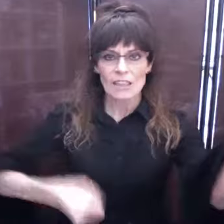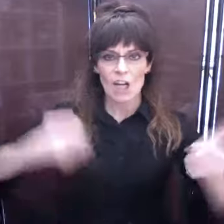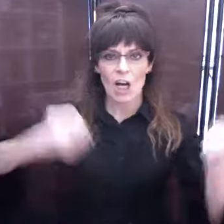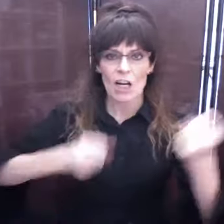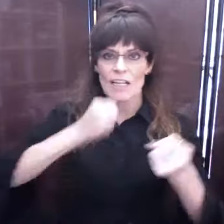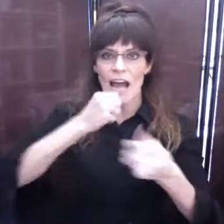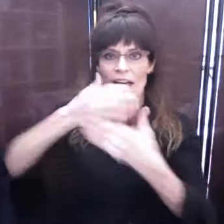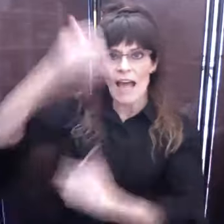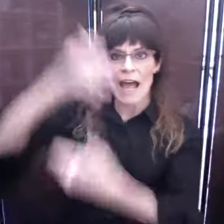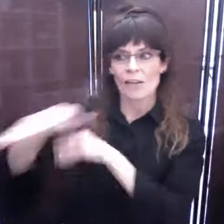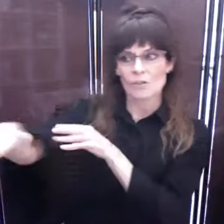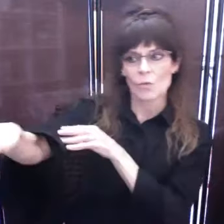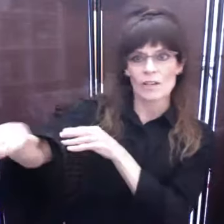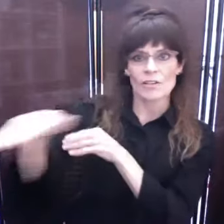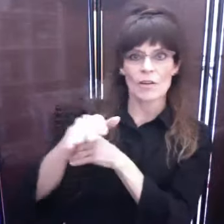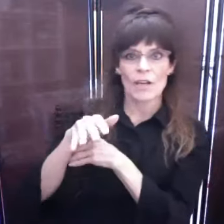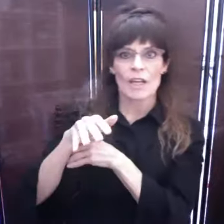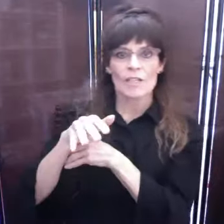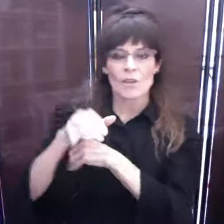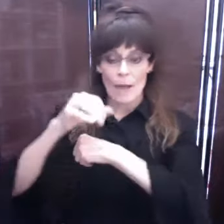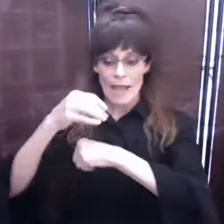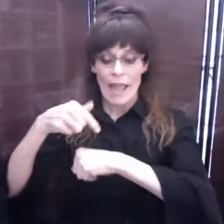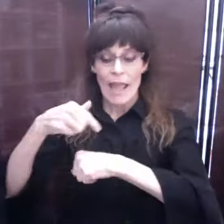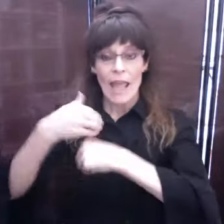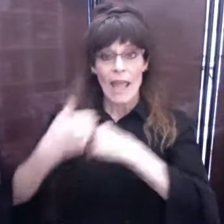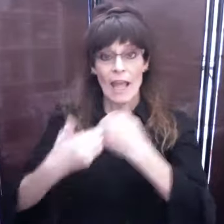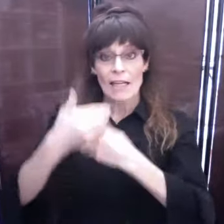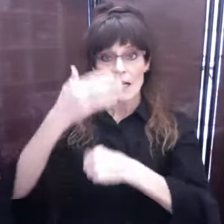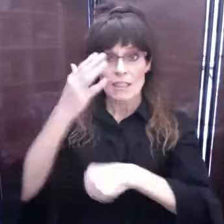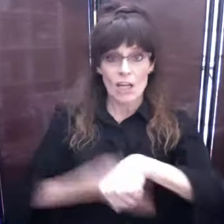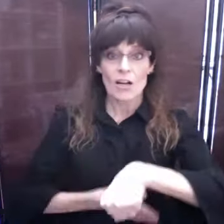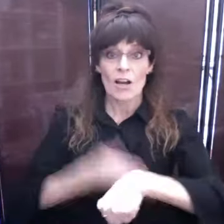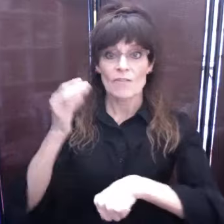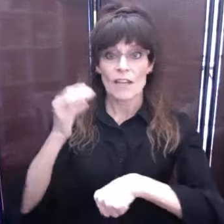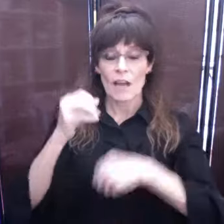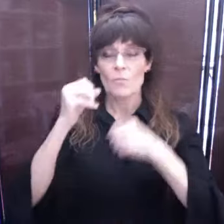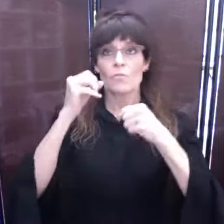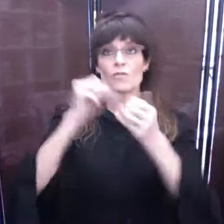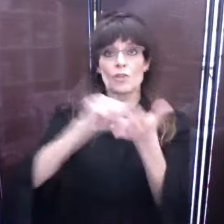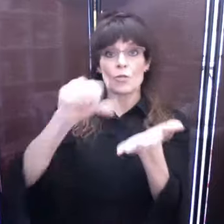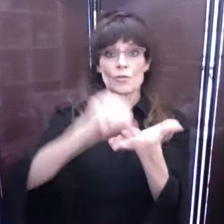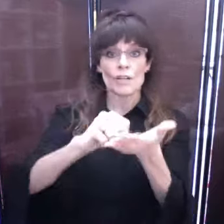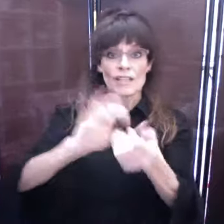And I woke up from surgery. I've been in surgery all night, and they just sewed my hand back on. And it